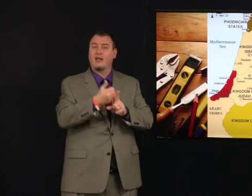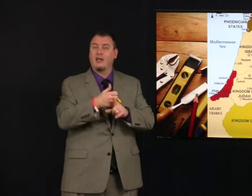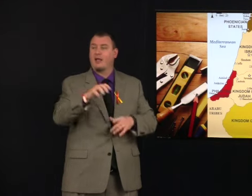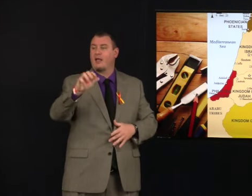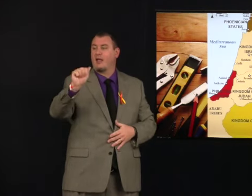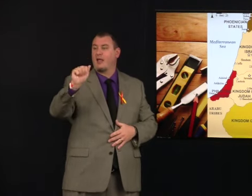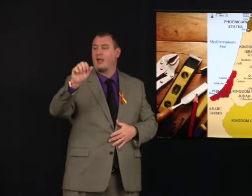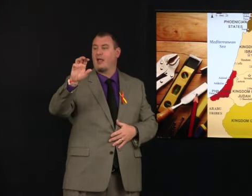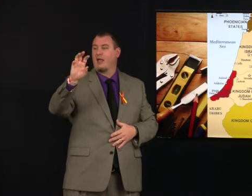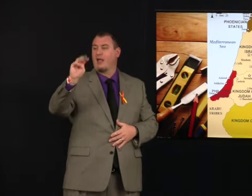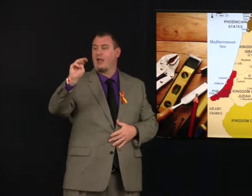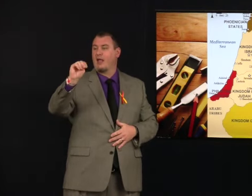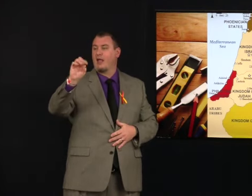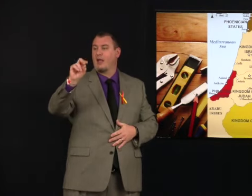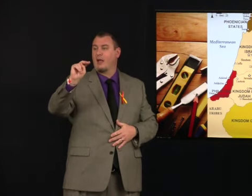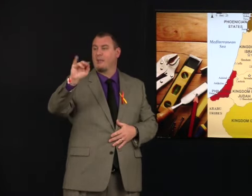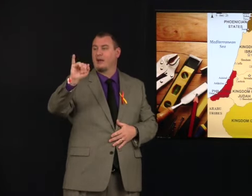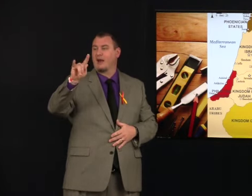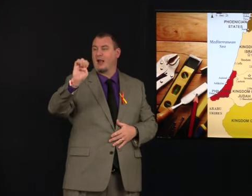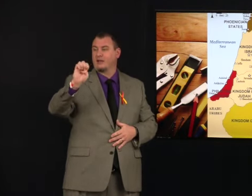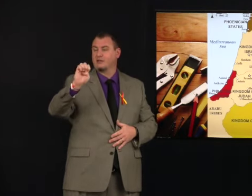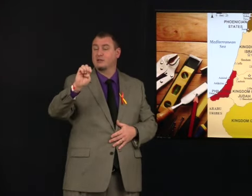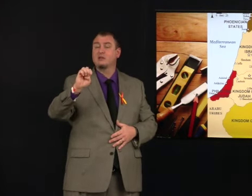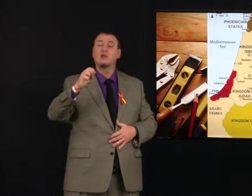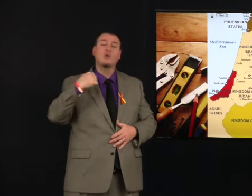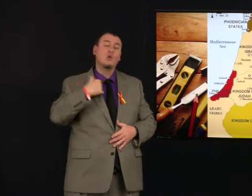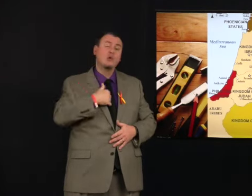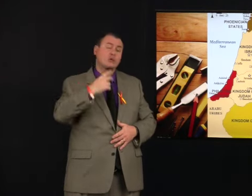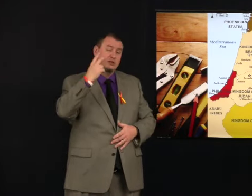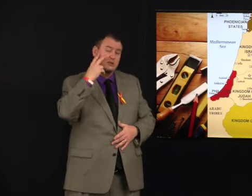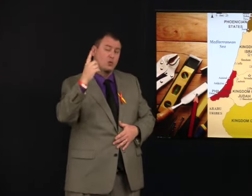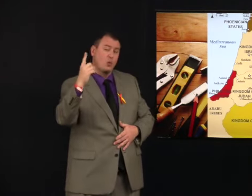which was the Hornite from Moab, and the other one, the Ammonite,